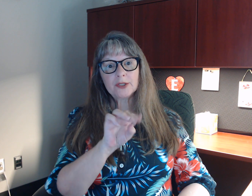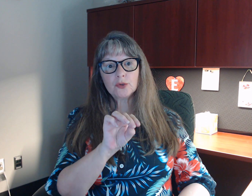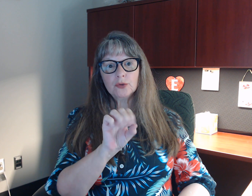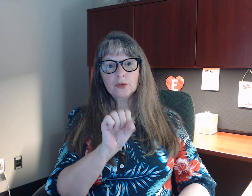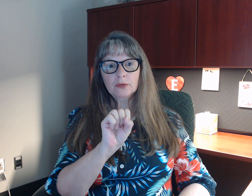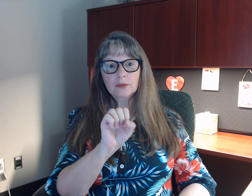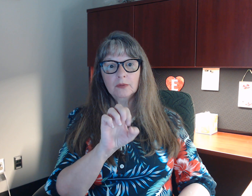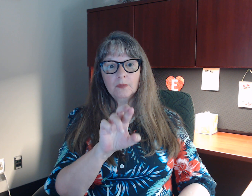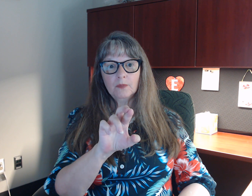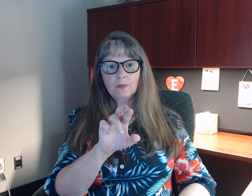compressor,